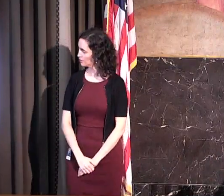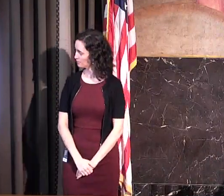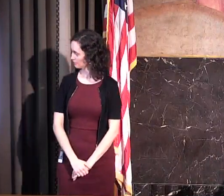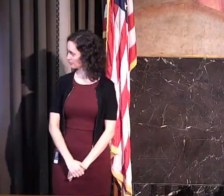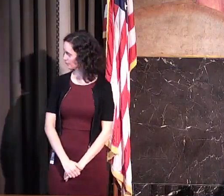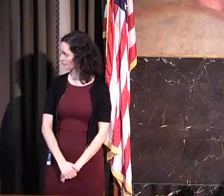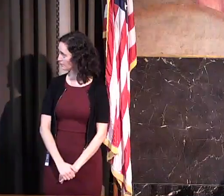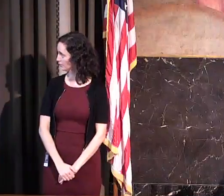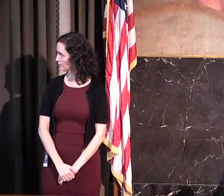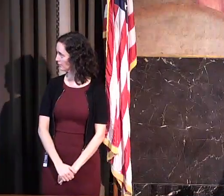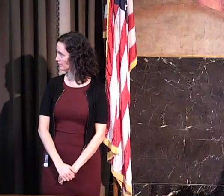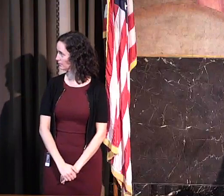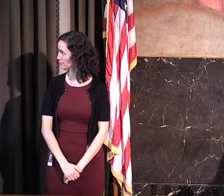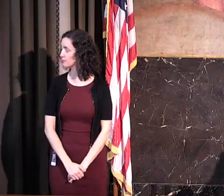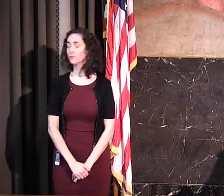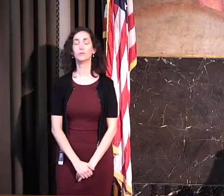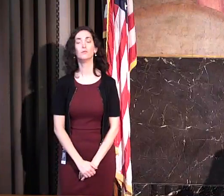please.